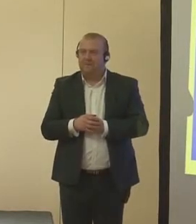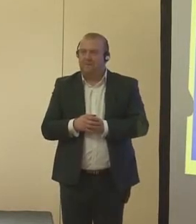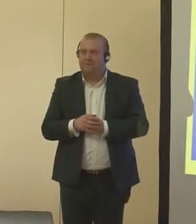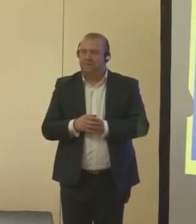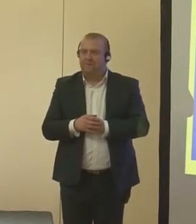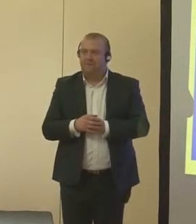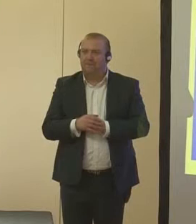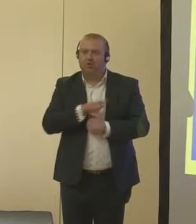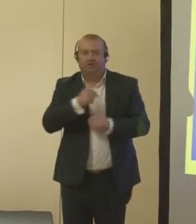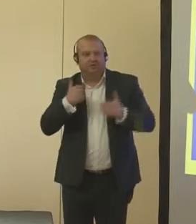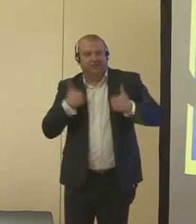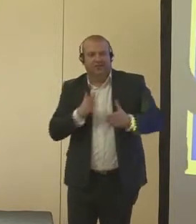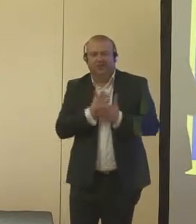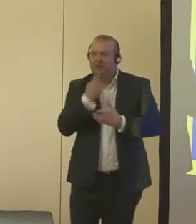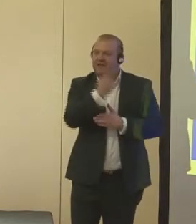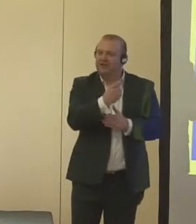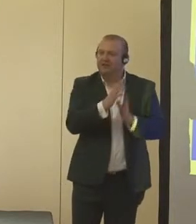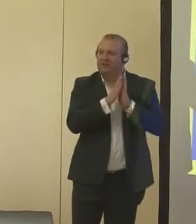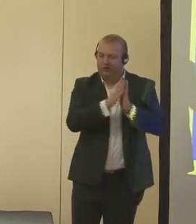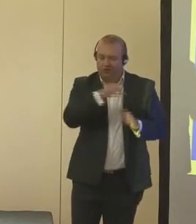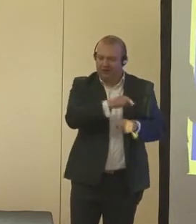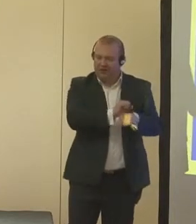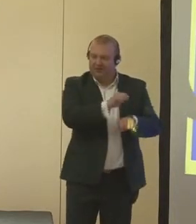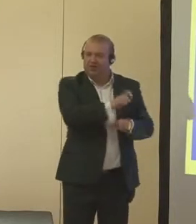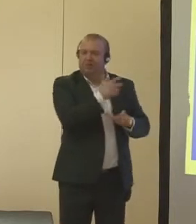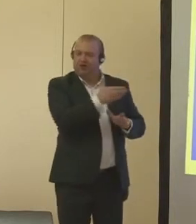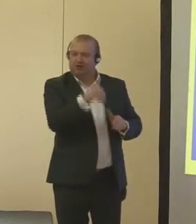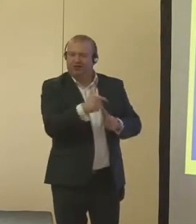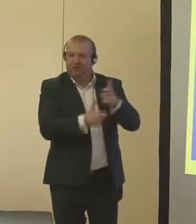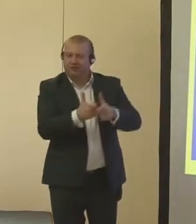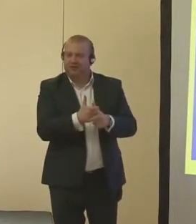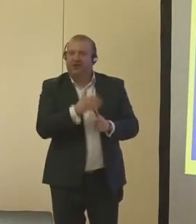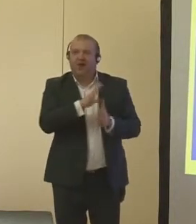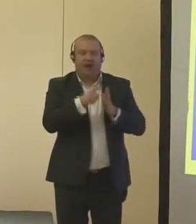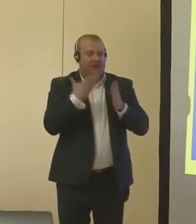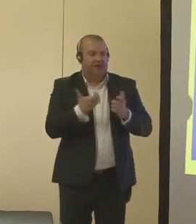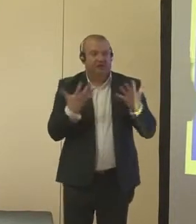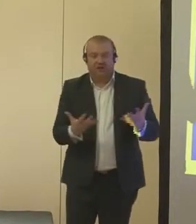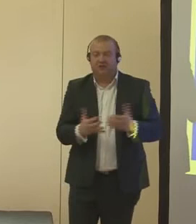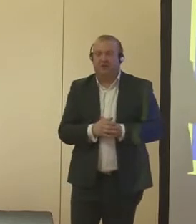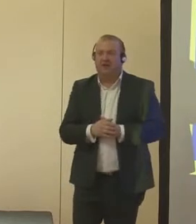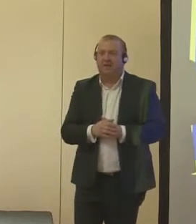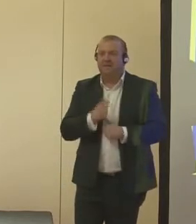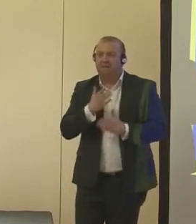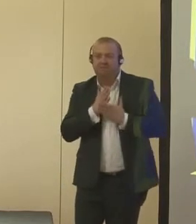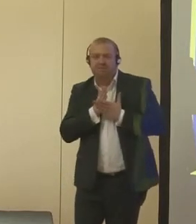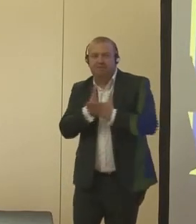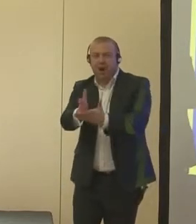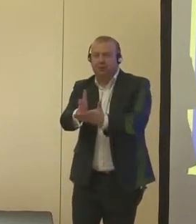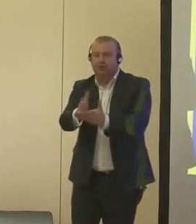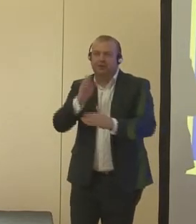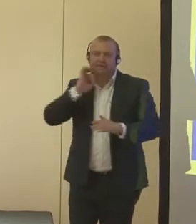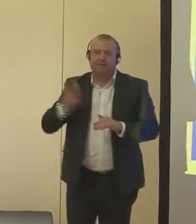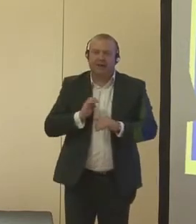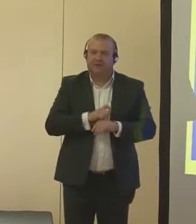plan to try what we actually suggest. So 3 of the organizations, the